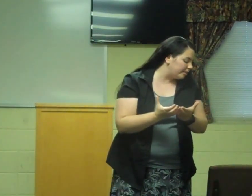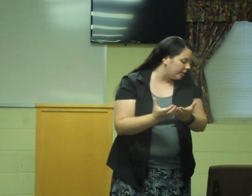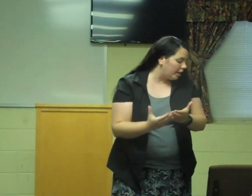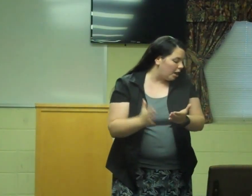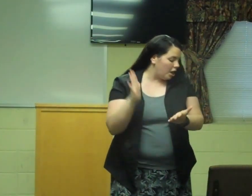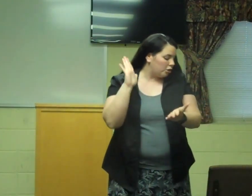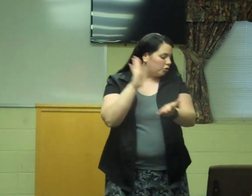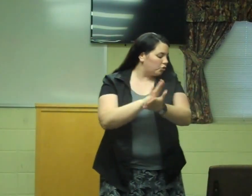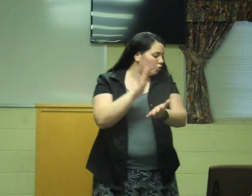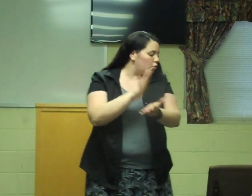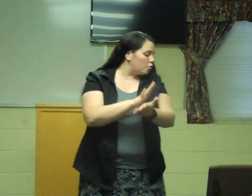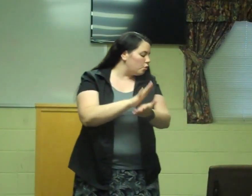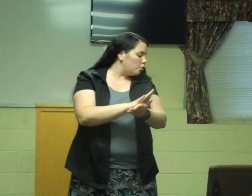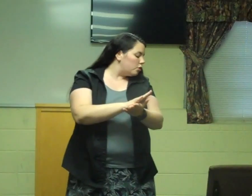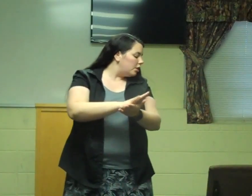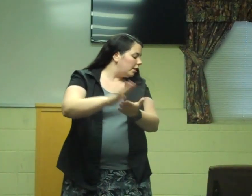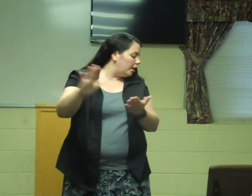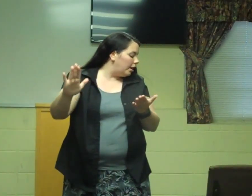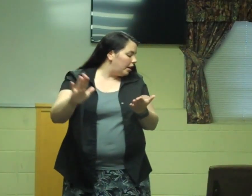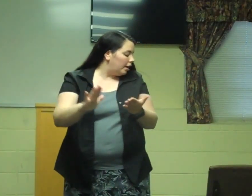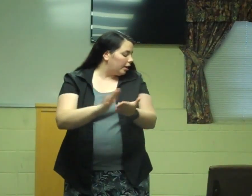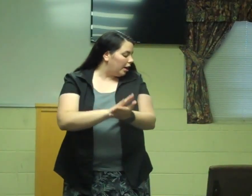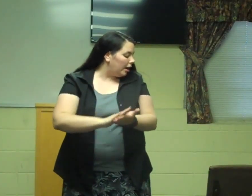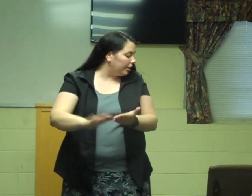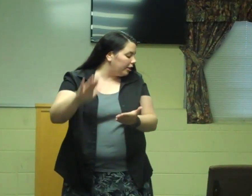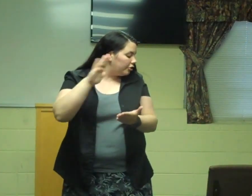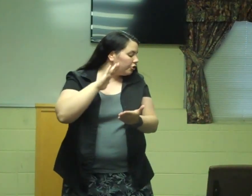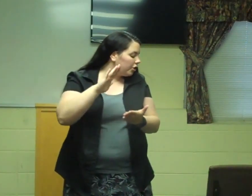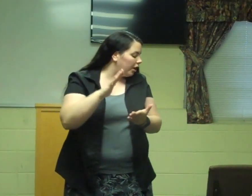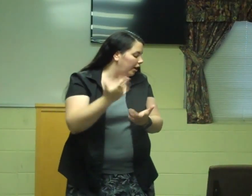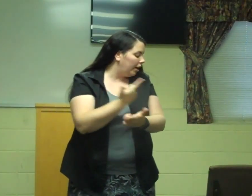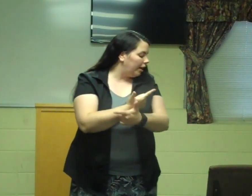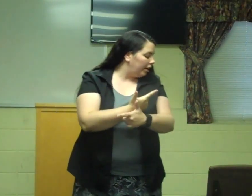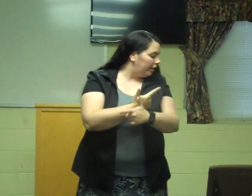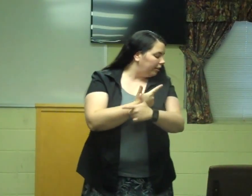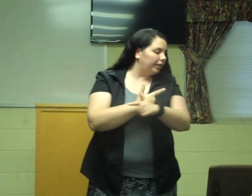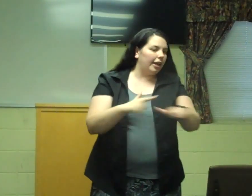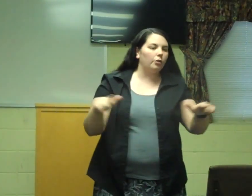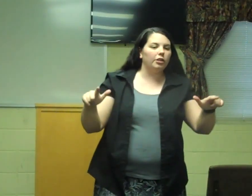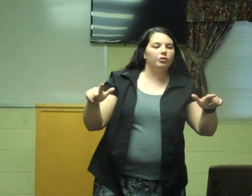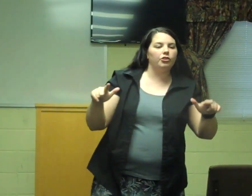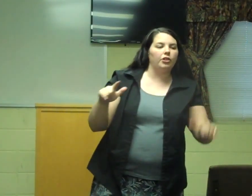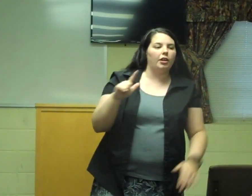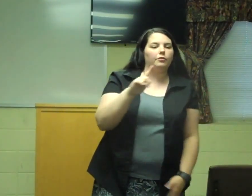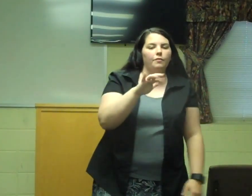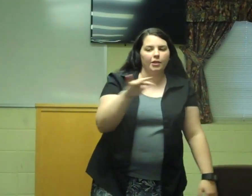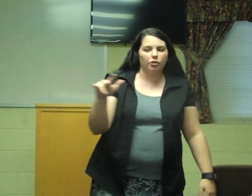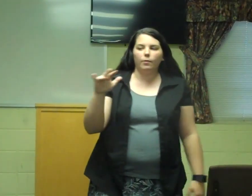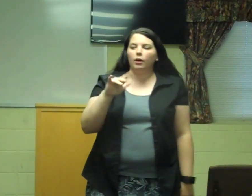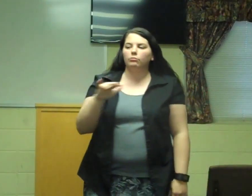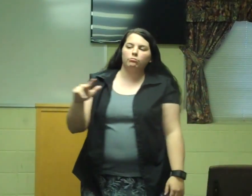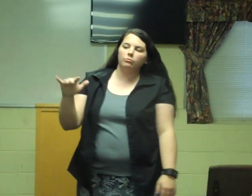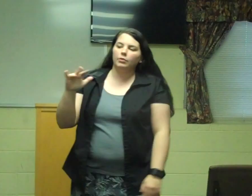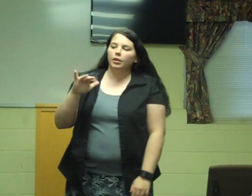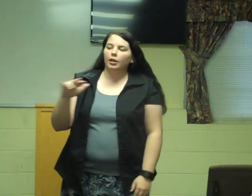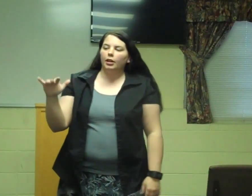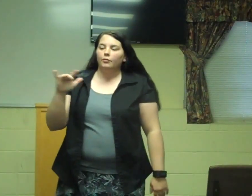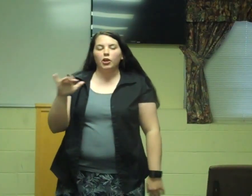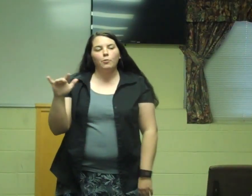Class, school, college, language, and fingerspell. Fingerspell